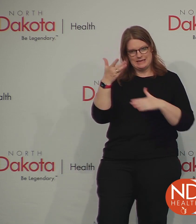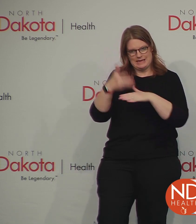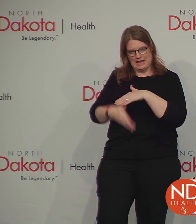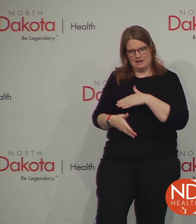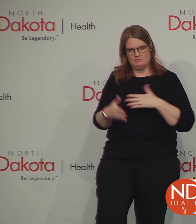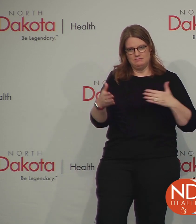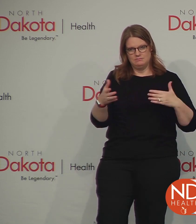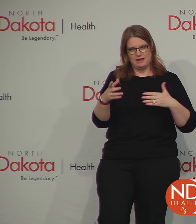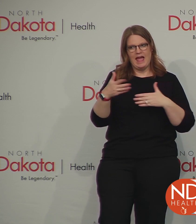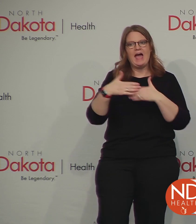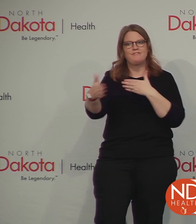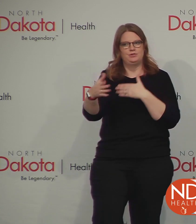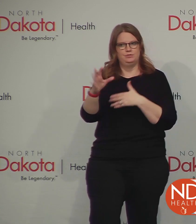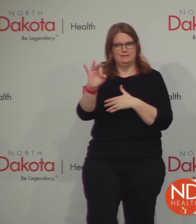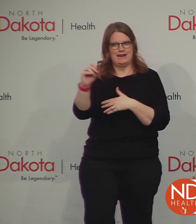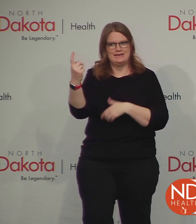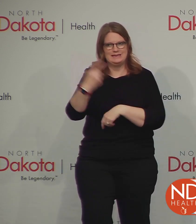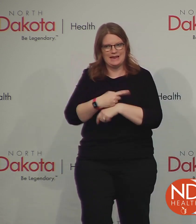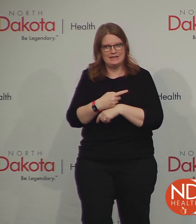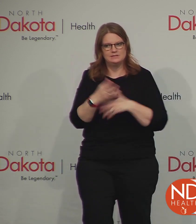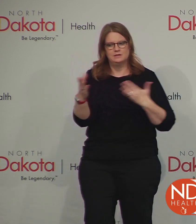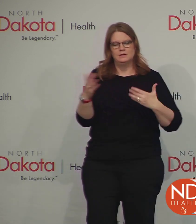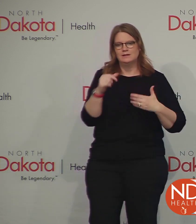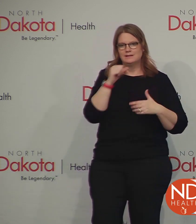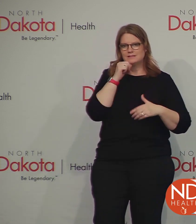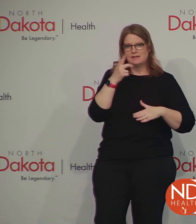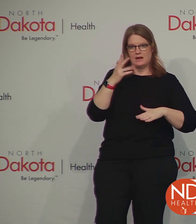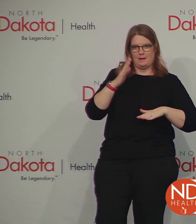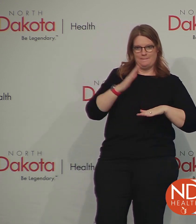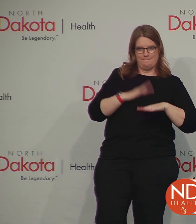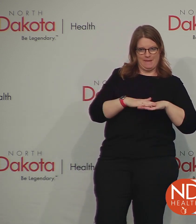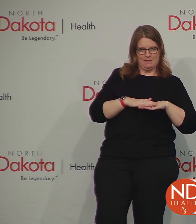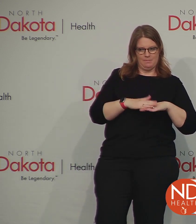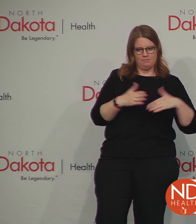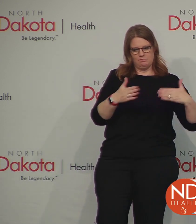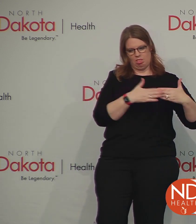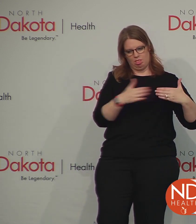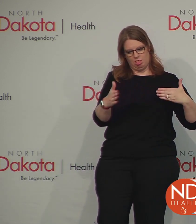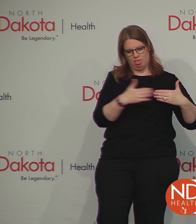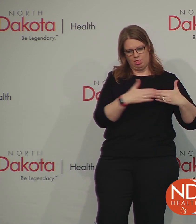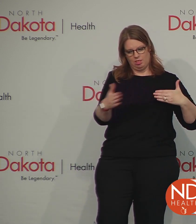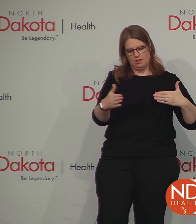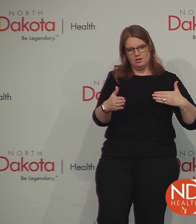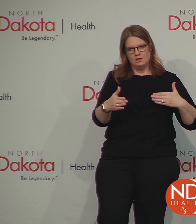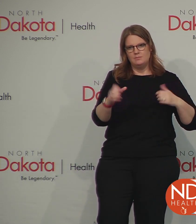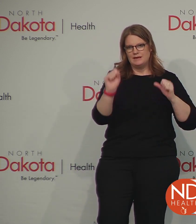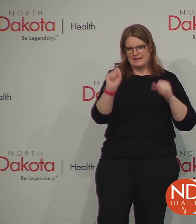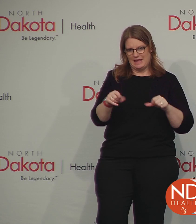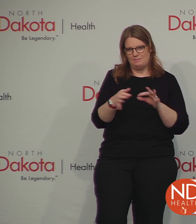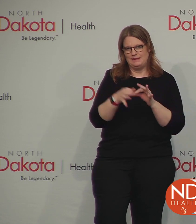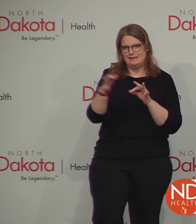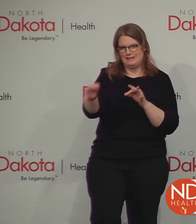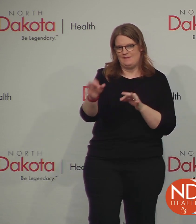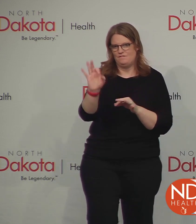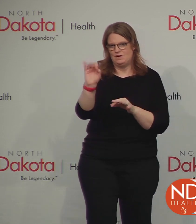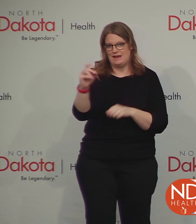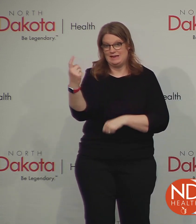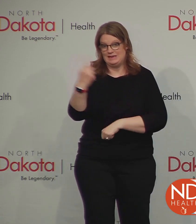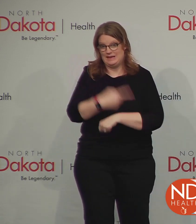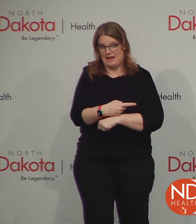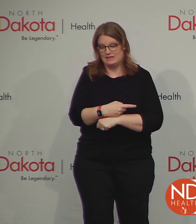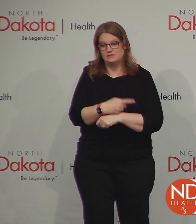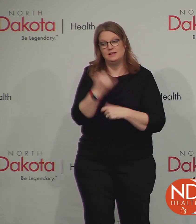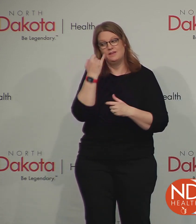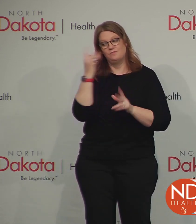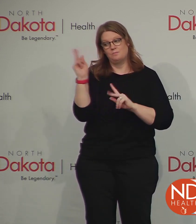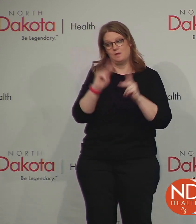days. And so there isn't a minimum interval between disease and vaccination, but it can be delayed for 90 days if people want to